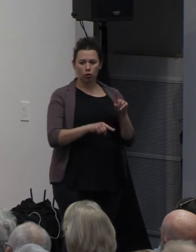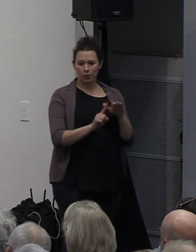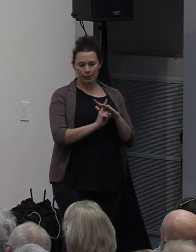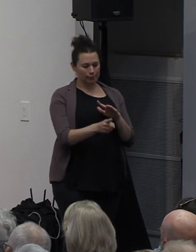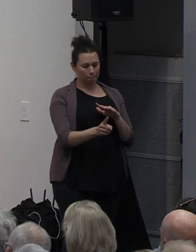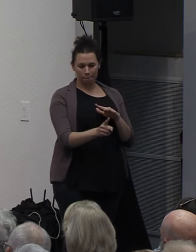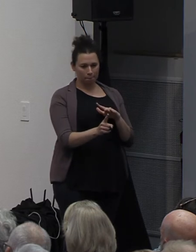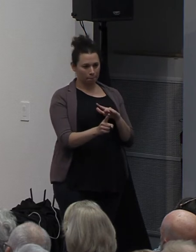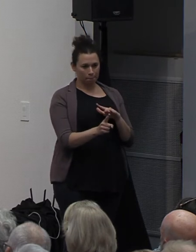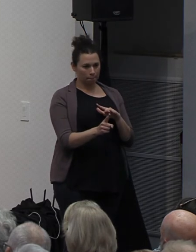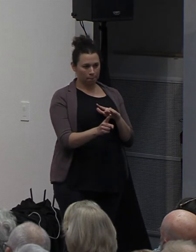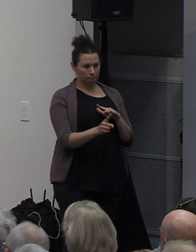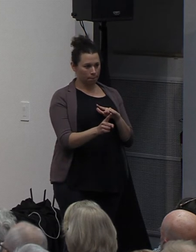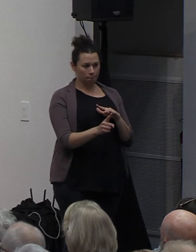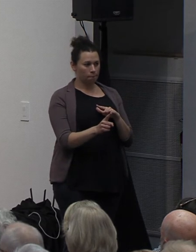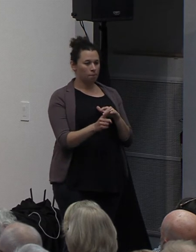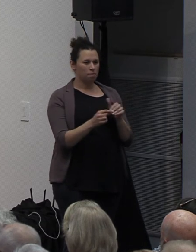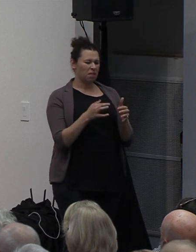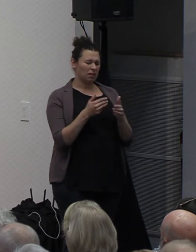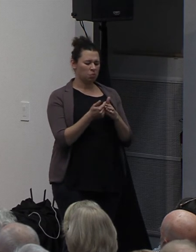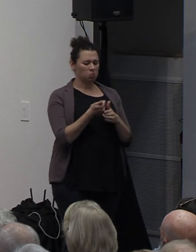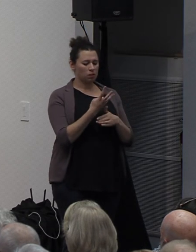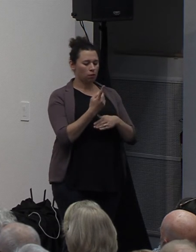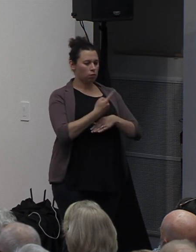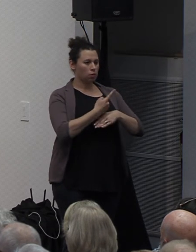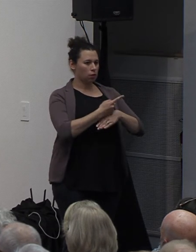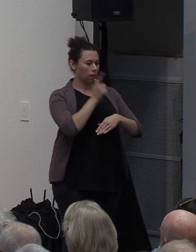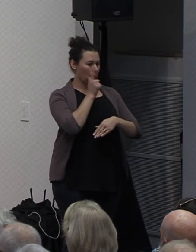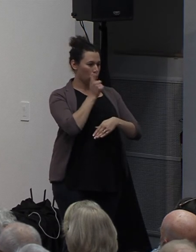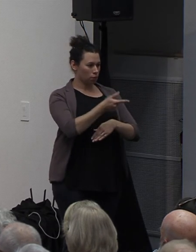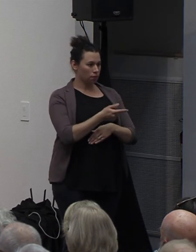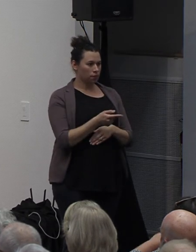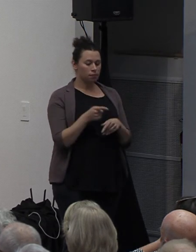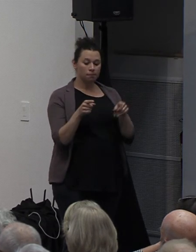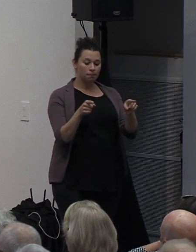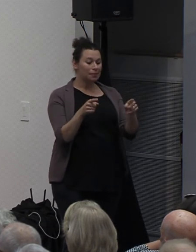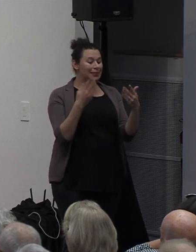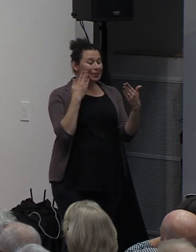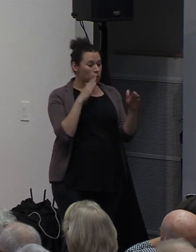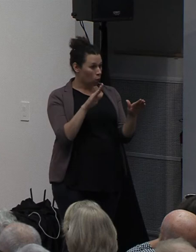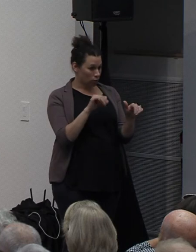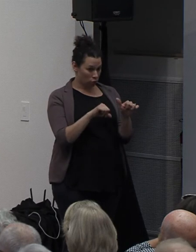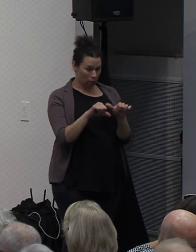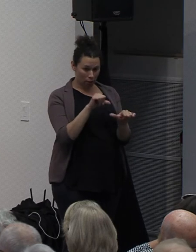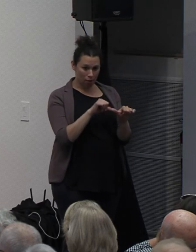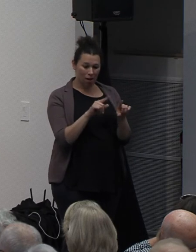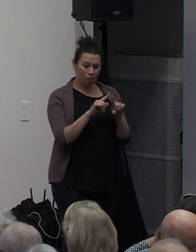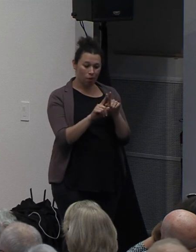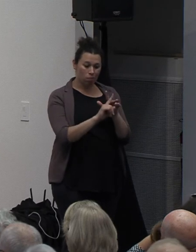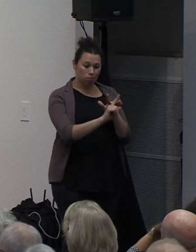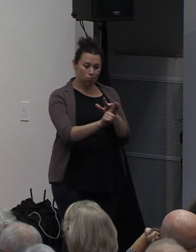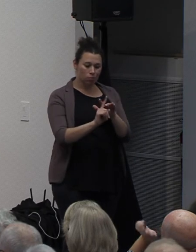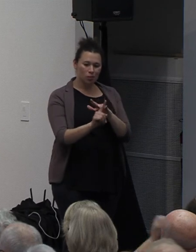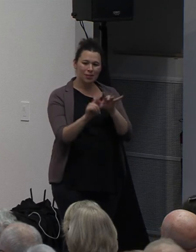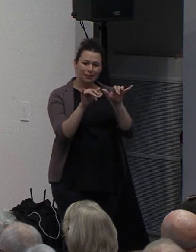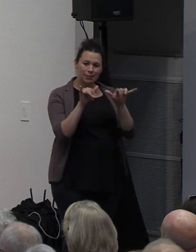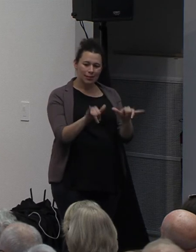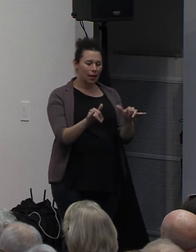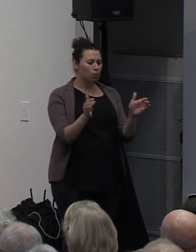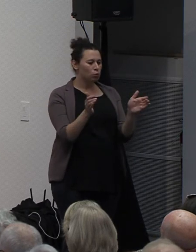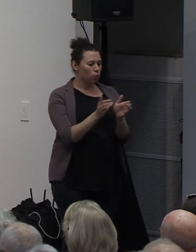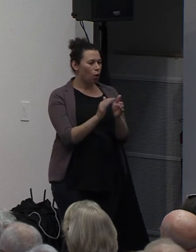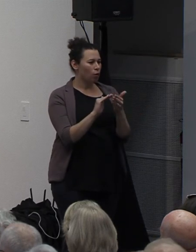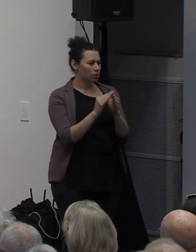began. They did not know each other then, but they escaped the same small town and met years later in Oklahoma